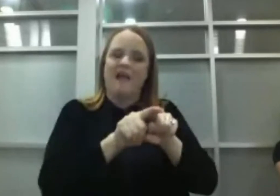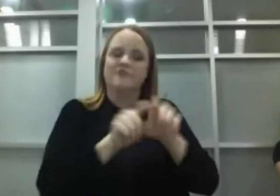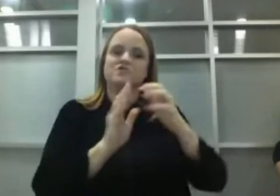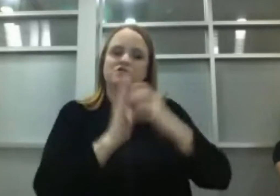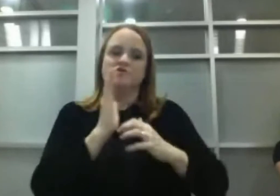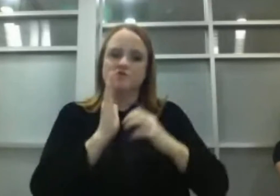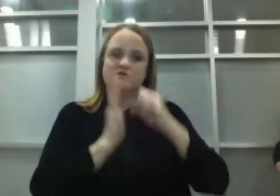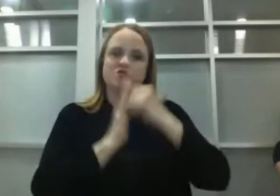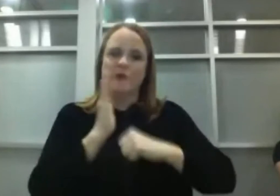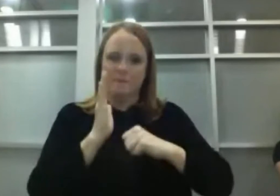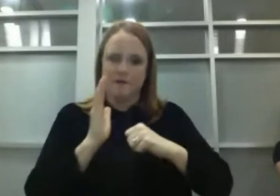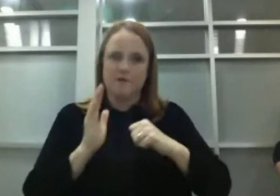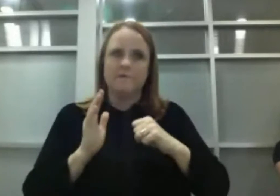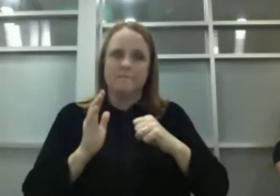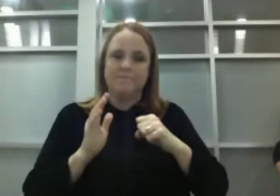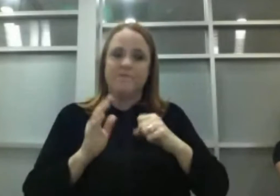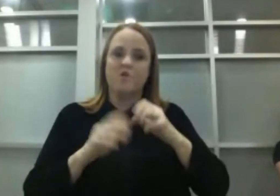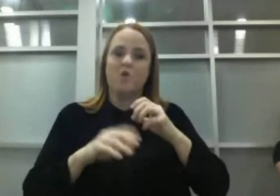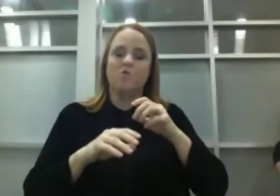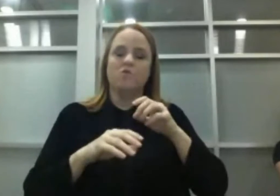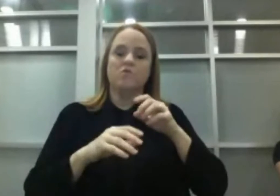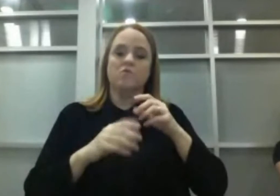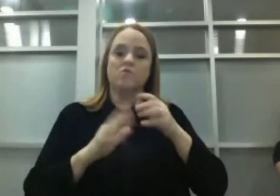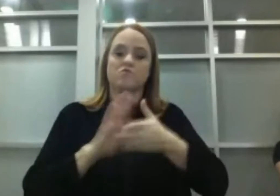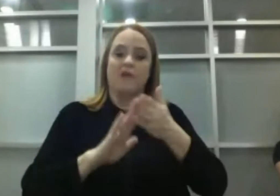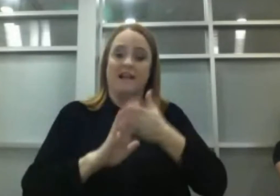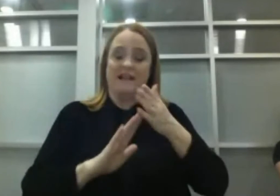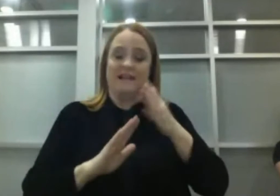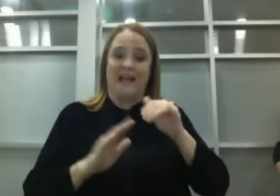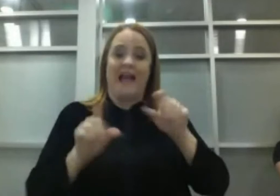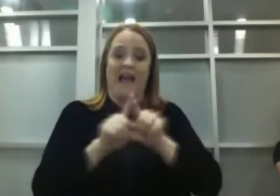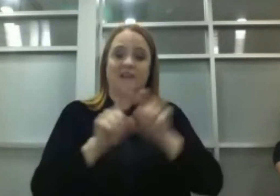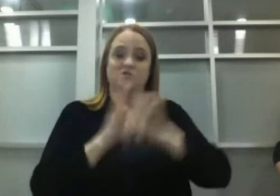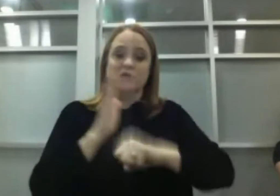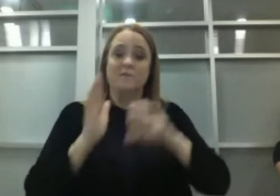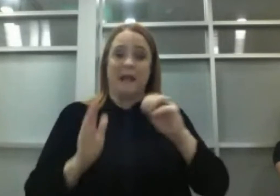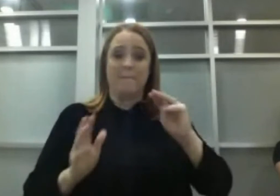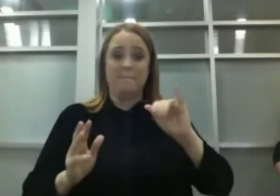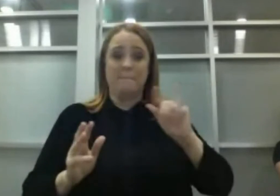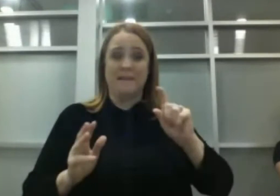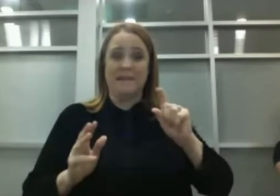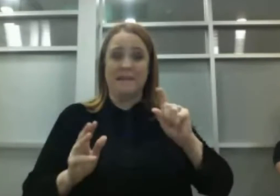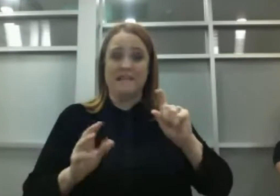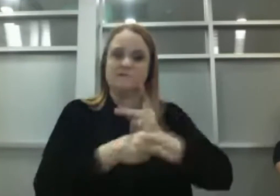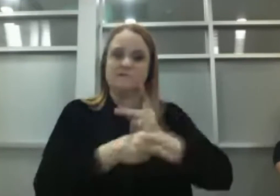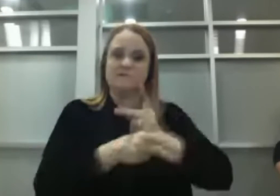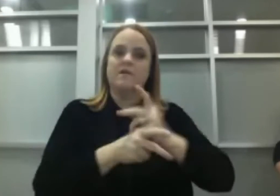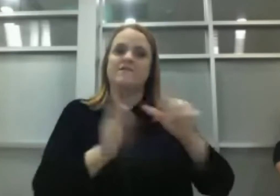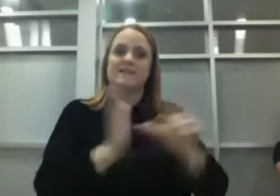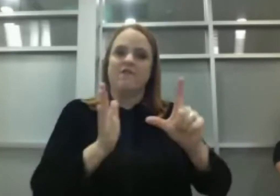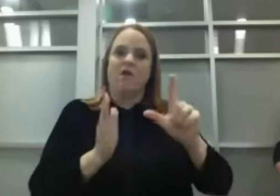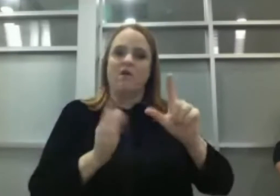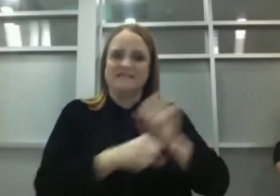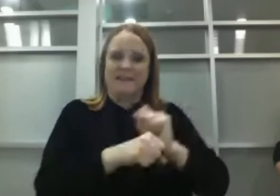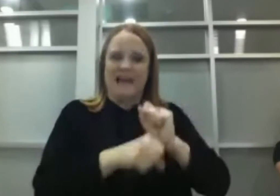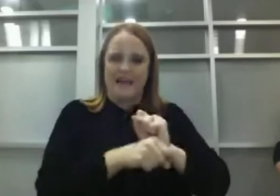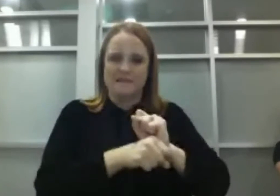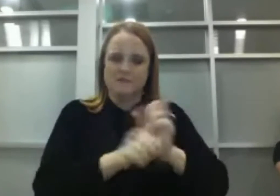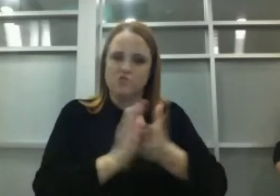and then running mix as a script, and mix is doing the default task, which is launching your application. So it's the equivalent of mix run, but you don't have to